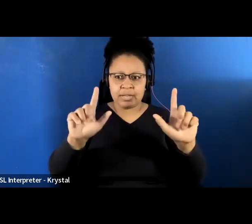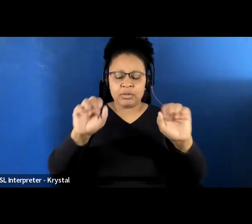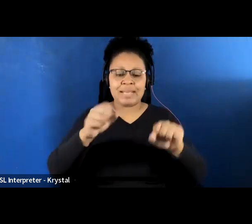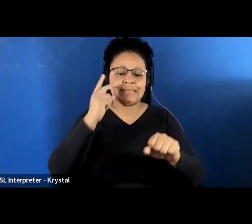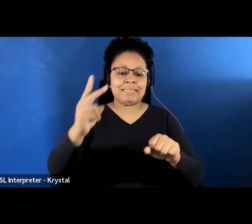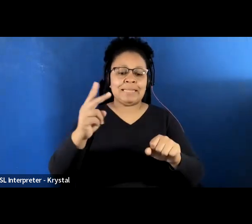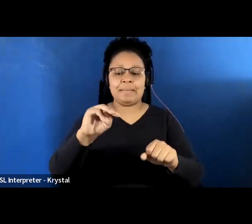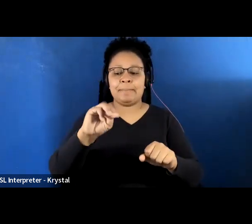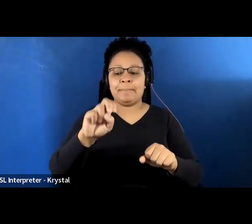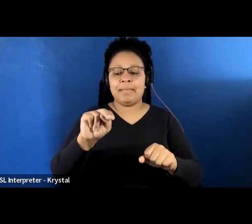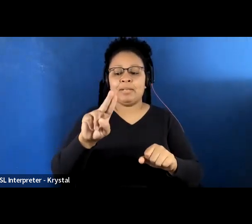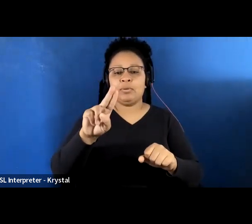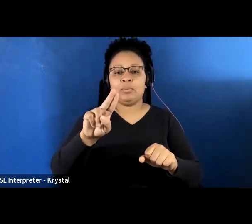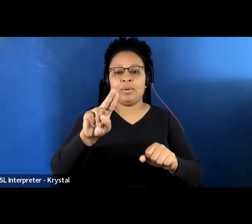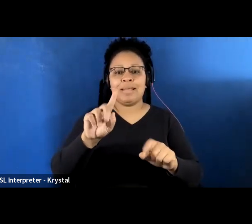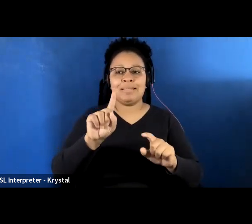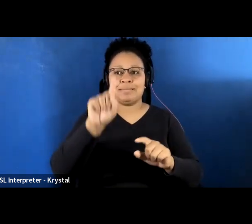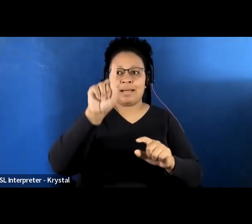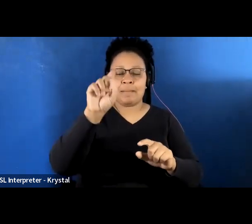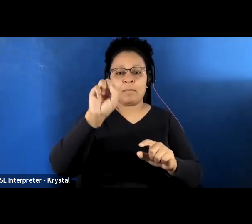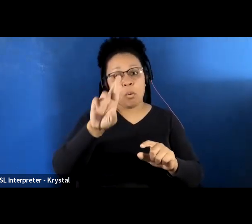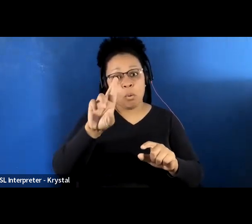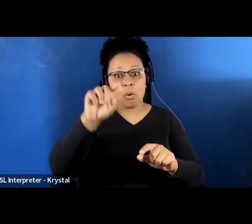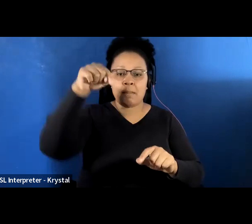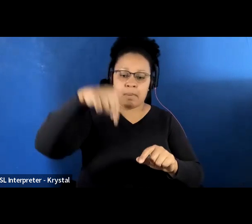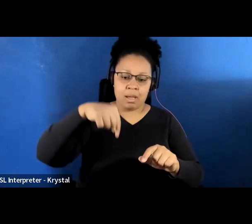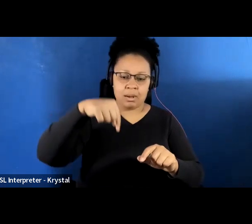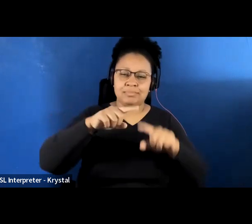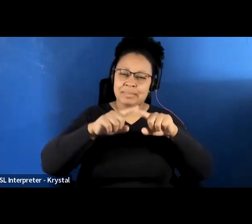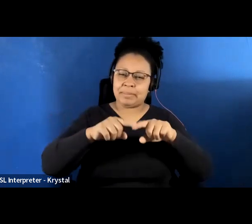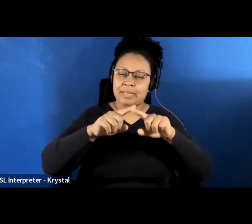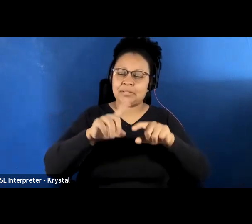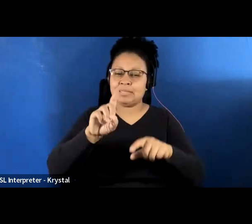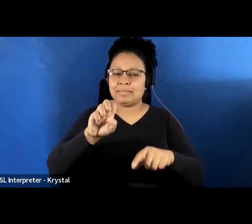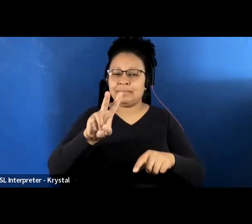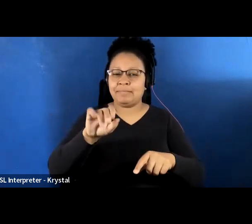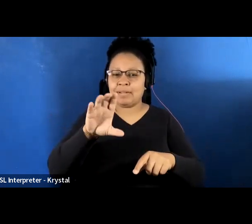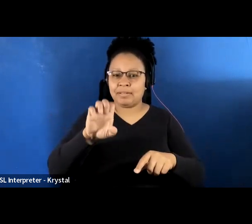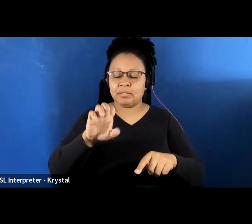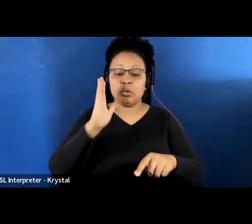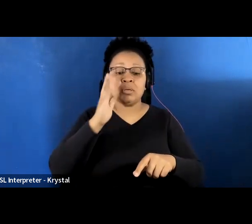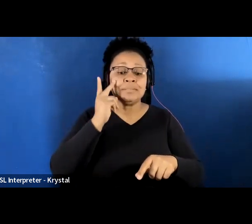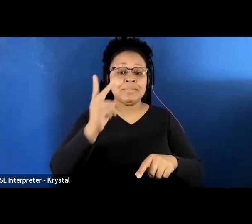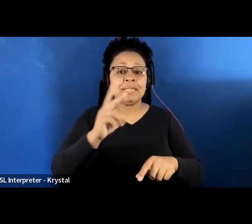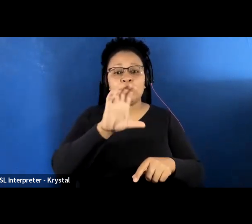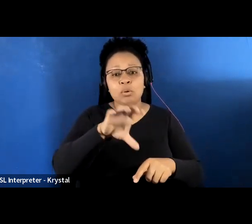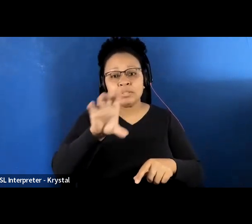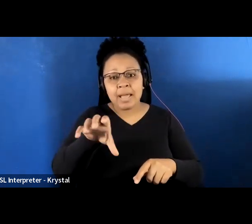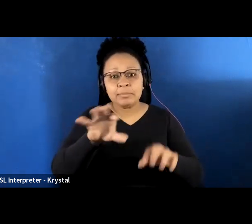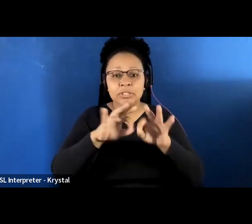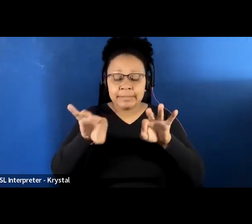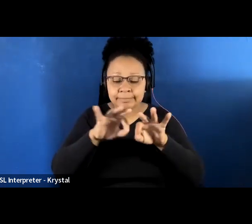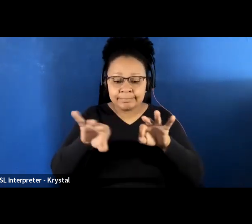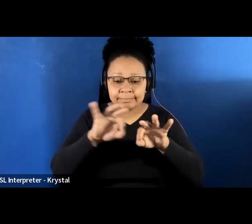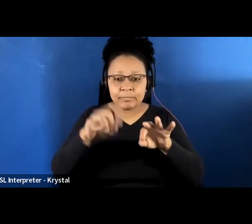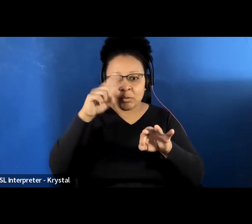at the top or at the bottom of the screen. This is where you will find the closed captioning for today's session. You